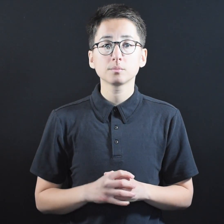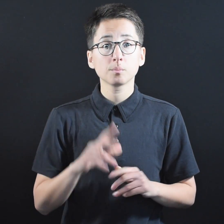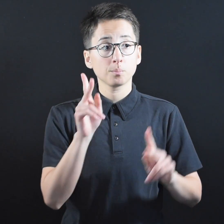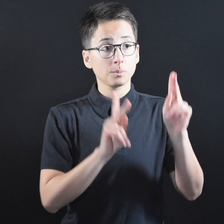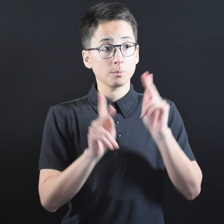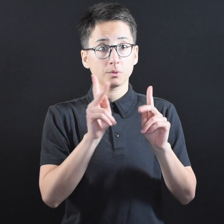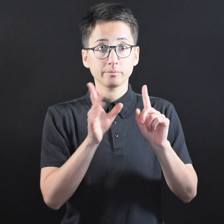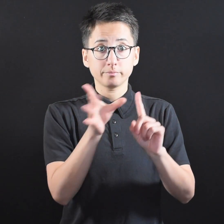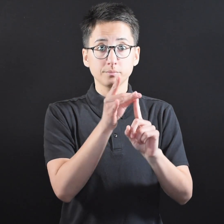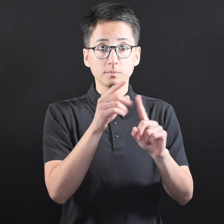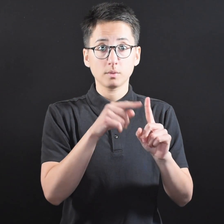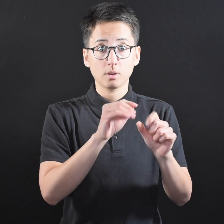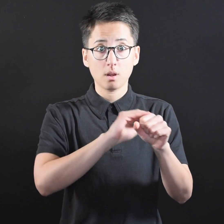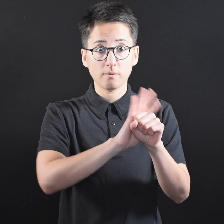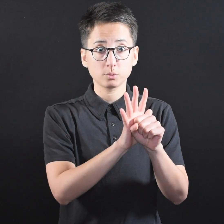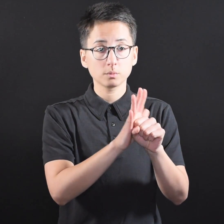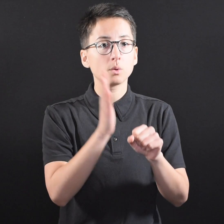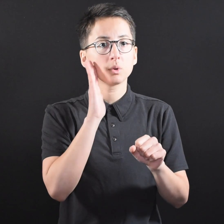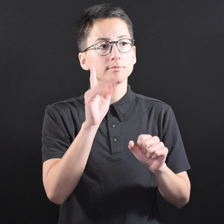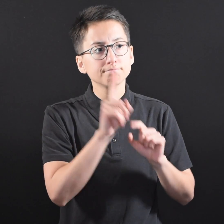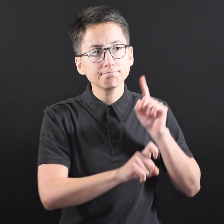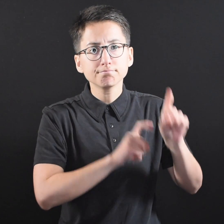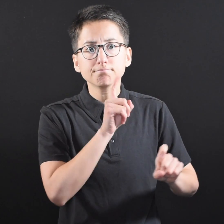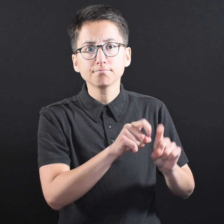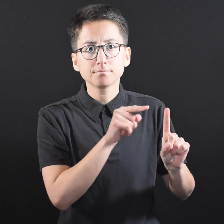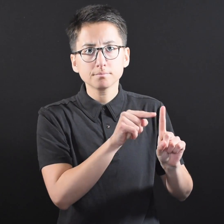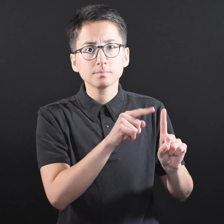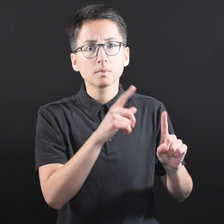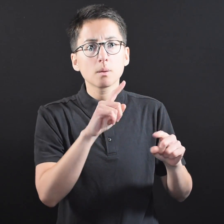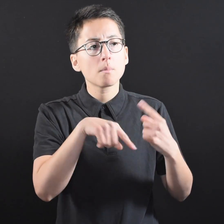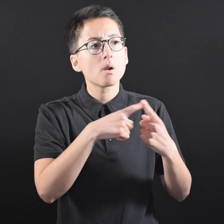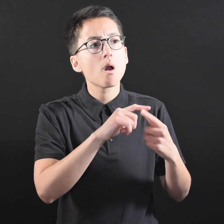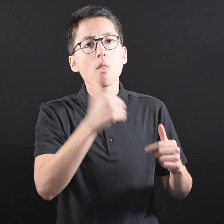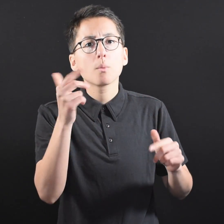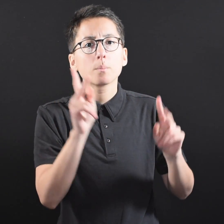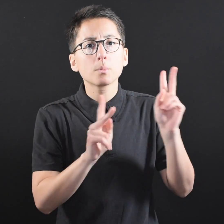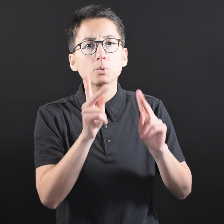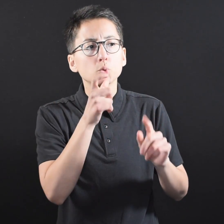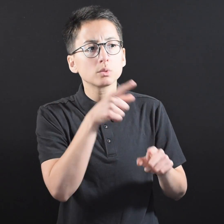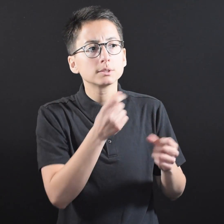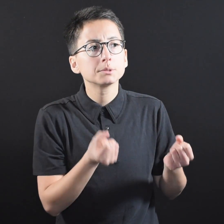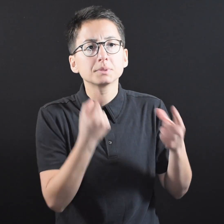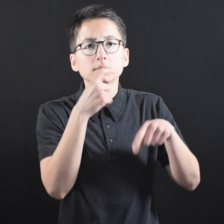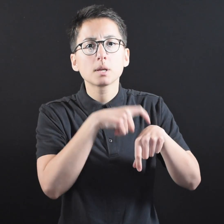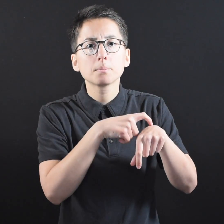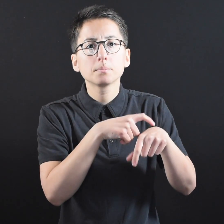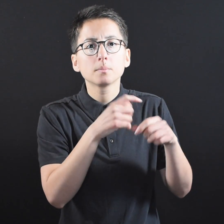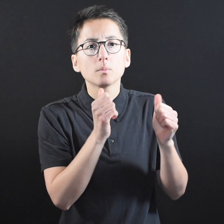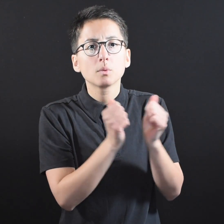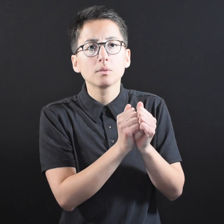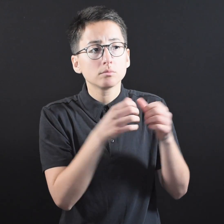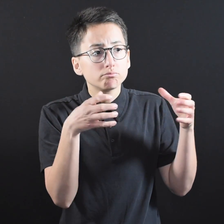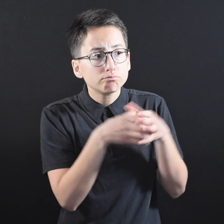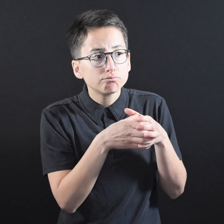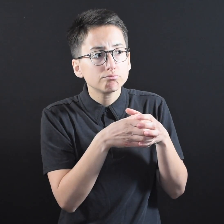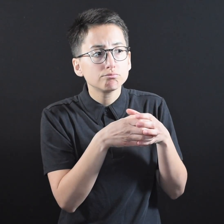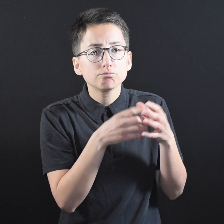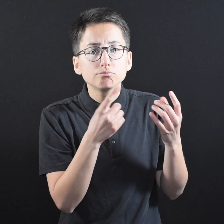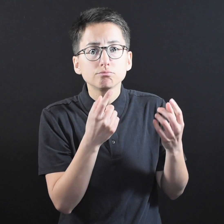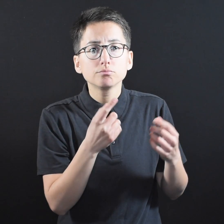People who test positive for COVID-19 will be asked about the people with whom they spent time, starting 2 days